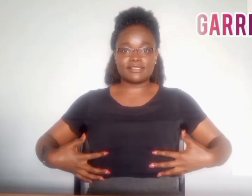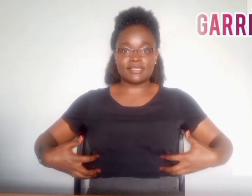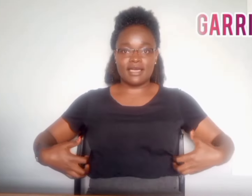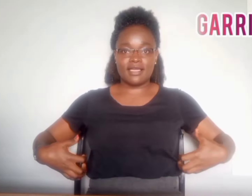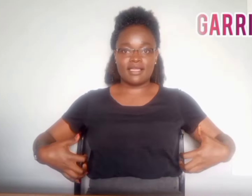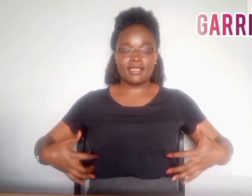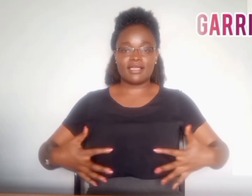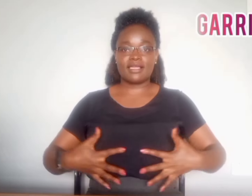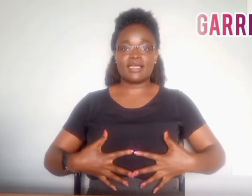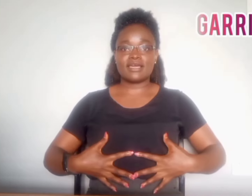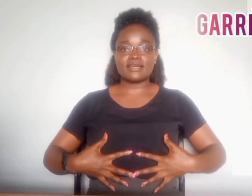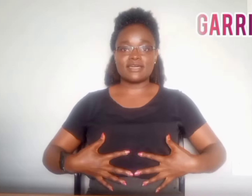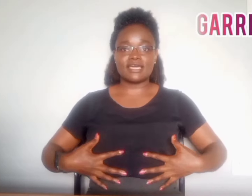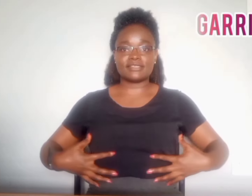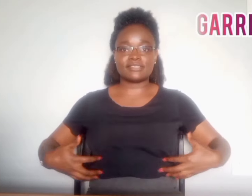Garissa. Garissa.